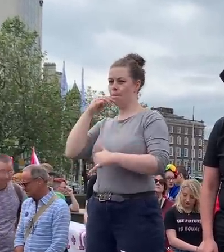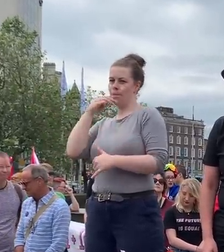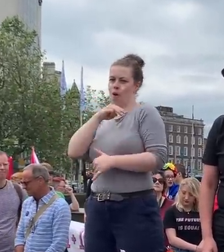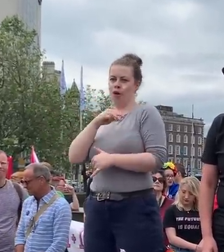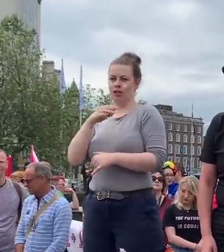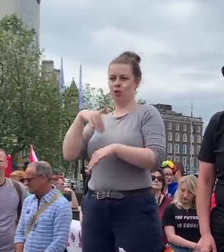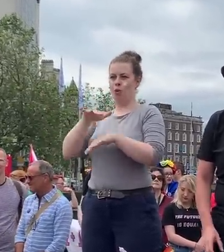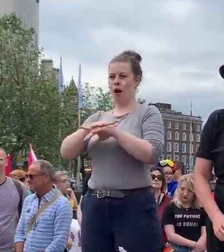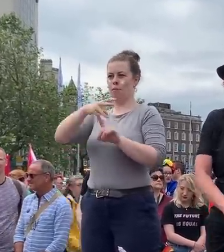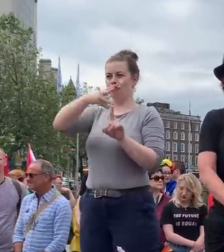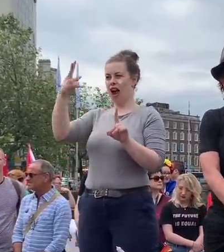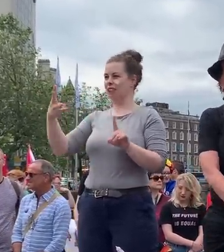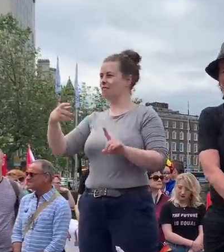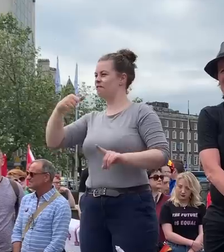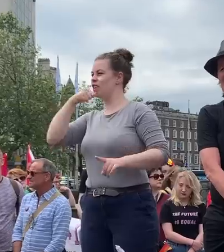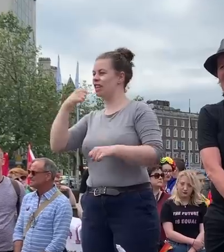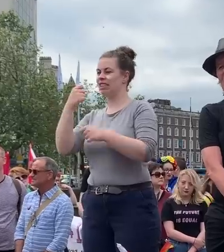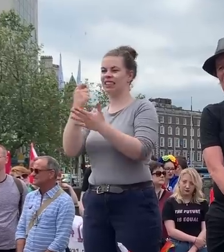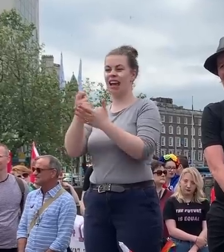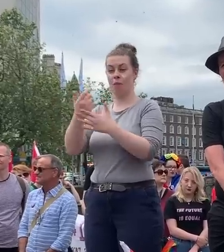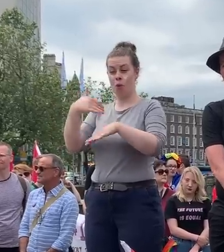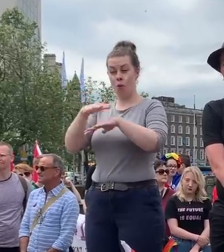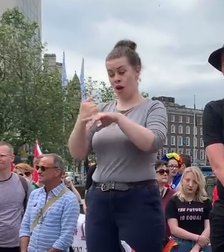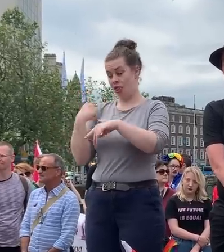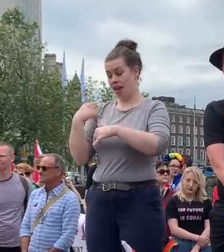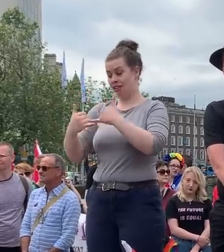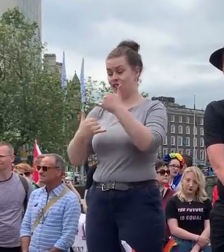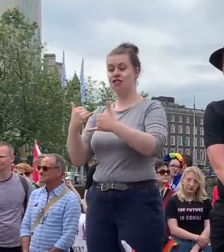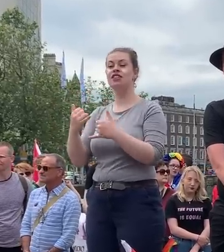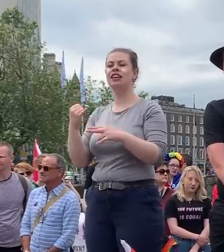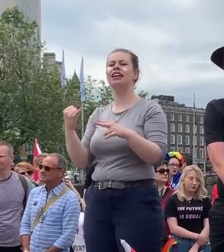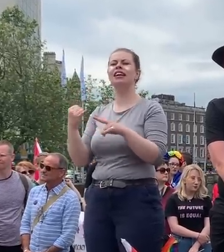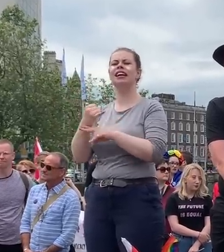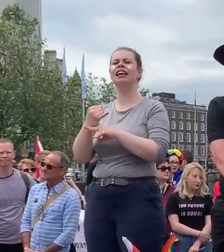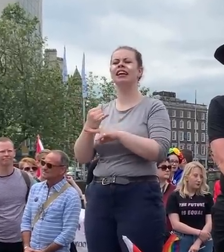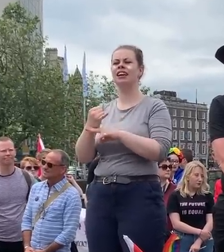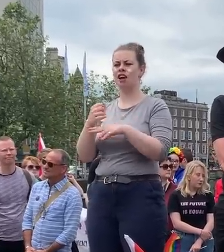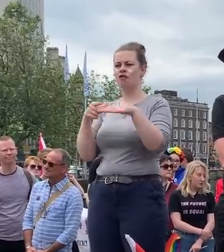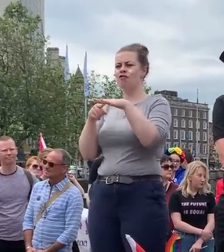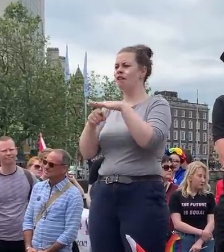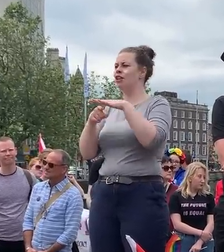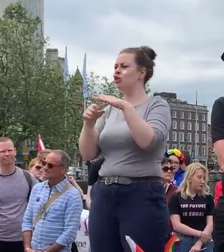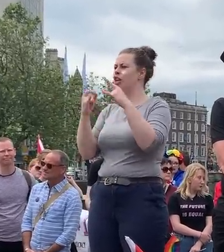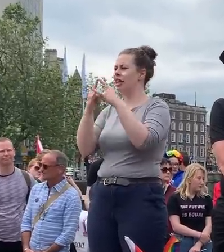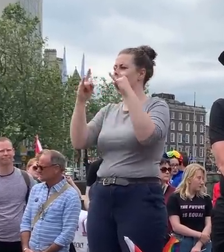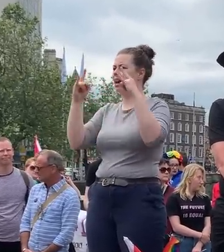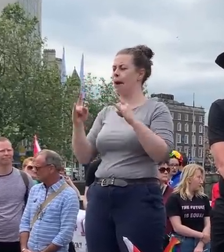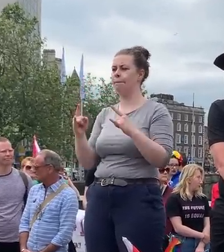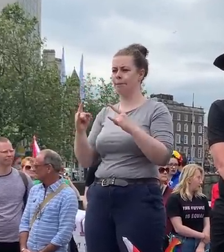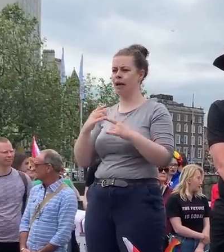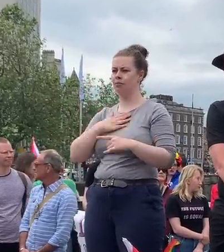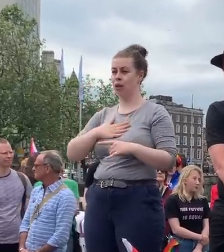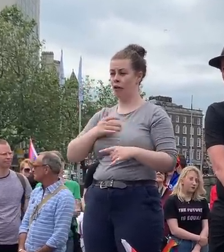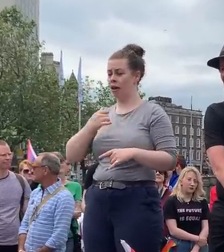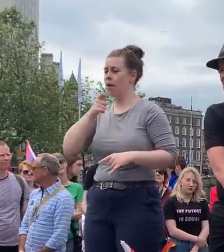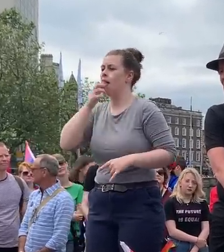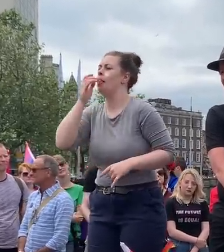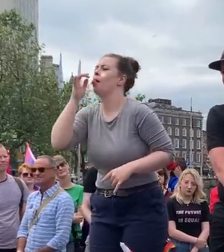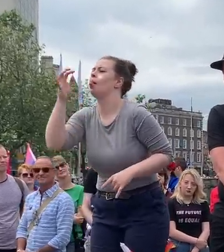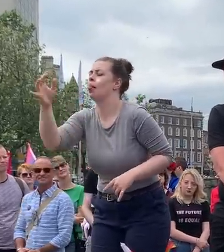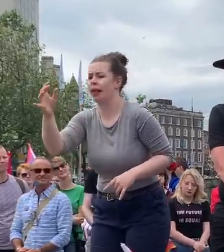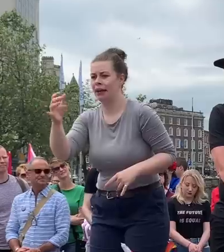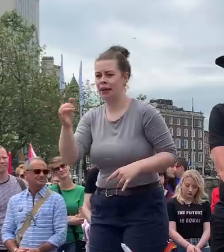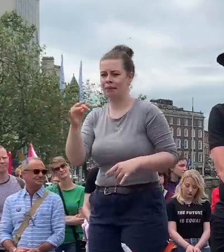where Pride happened for the first time last year was in a refugee camp. I apologize for my